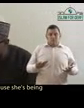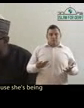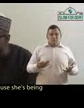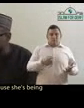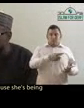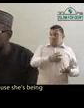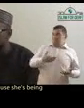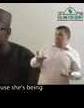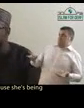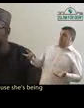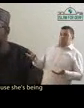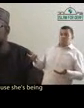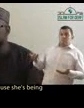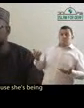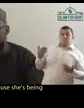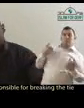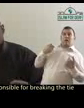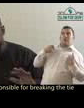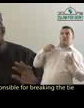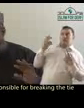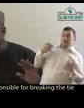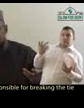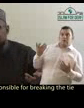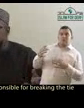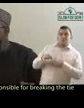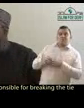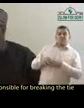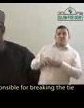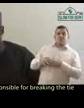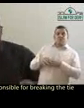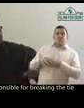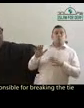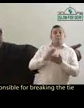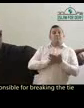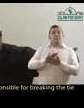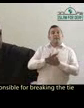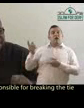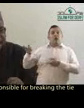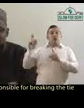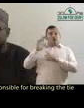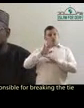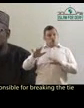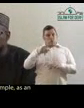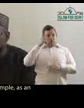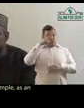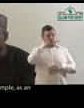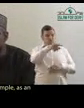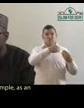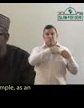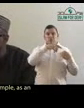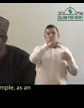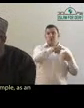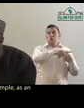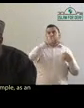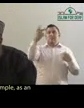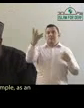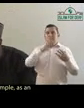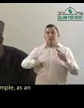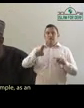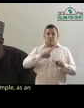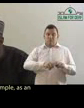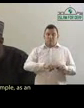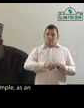being compelled. Because she's being compelled, Allah doesn't make her responsible for breaking the tie of relationship. I'm just giving that